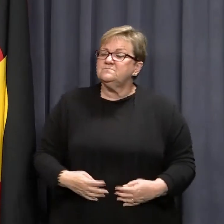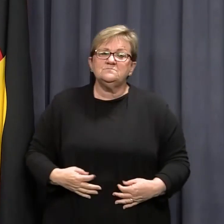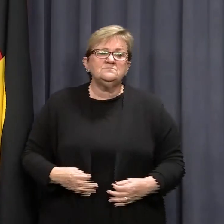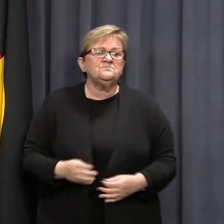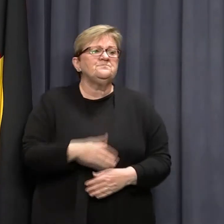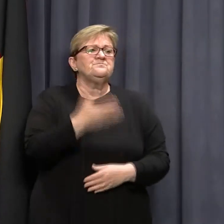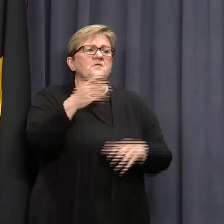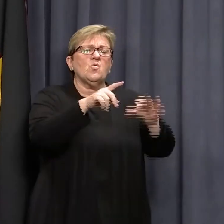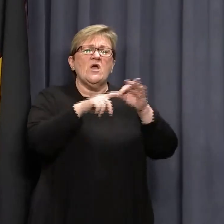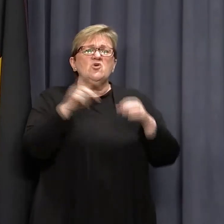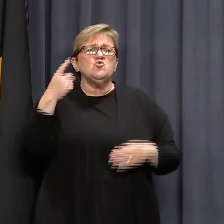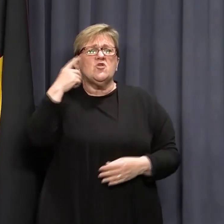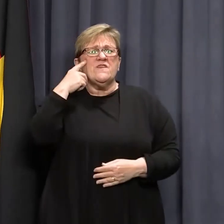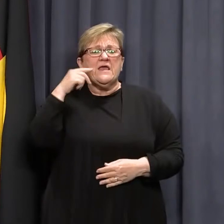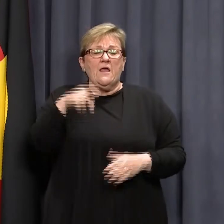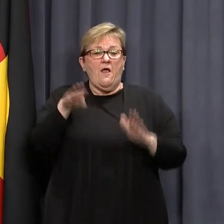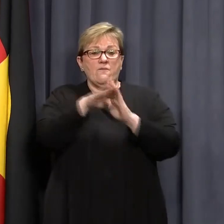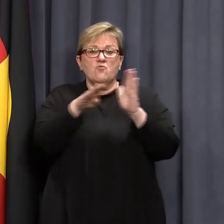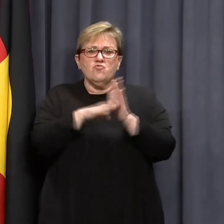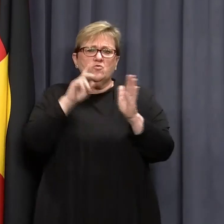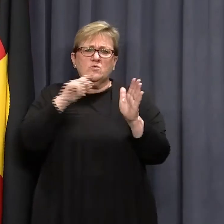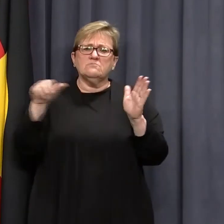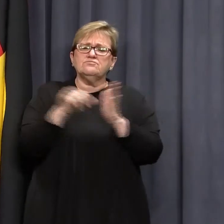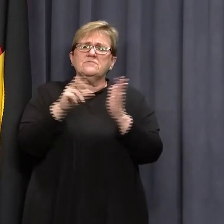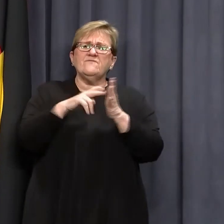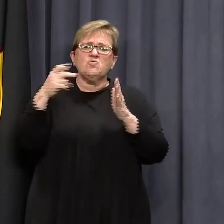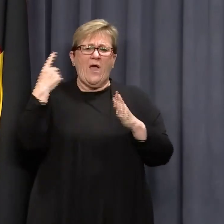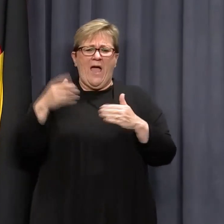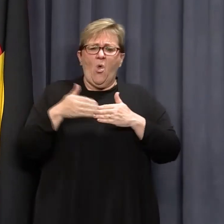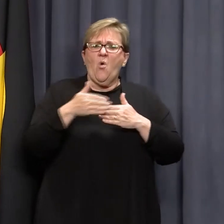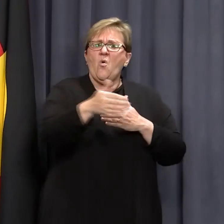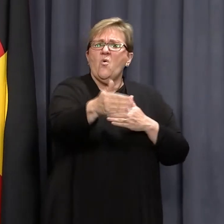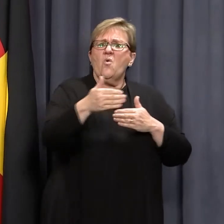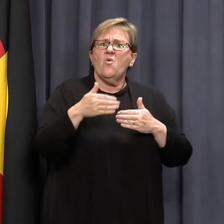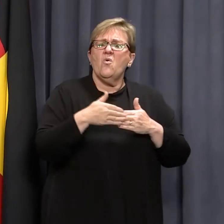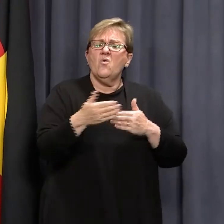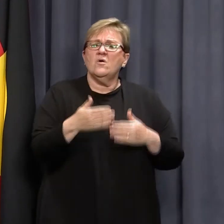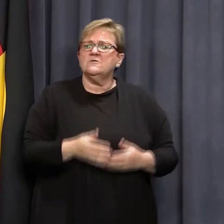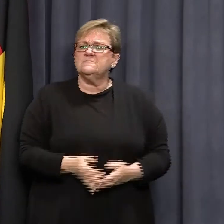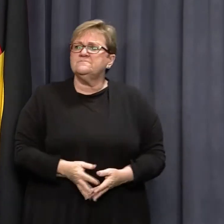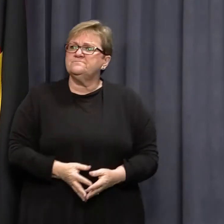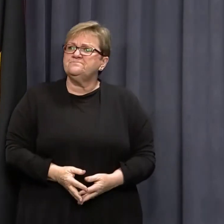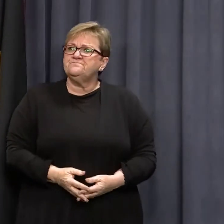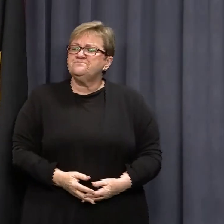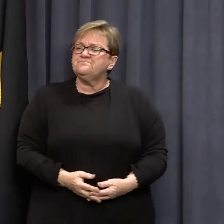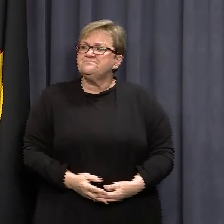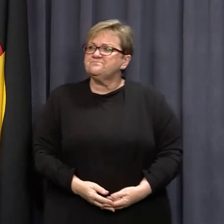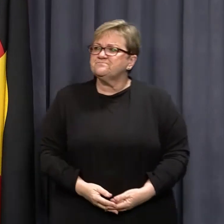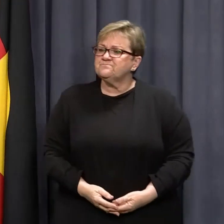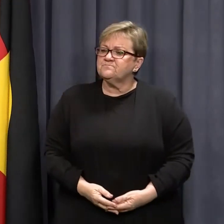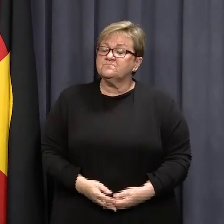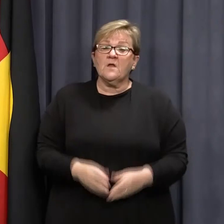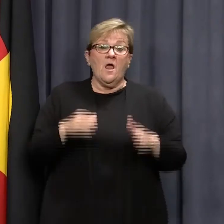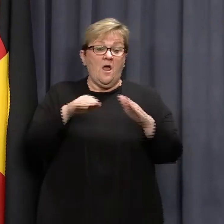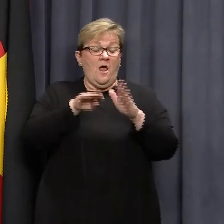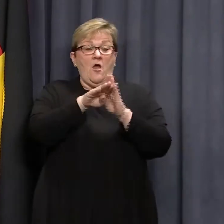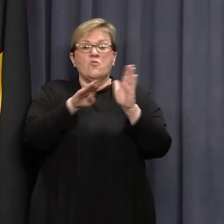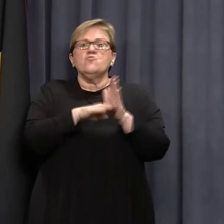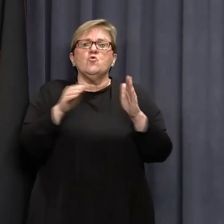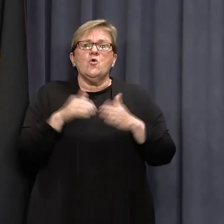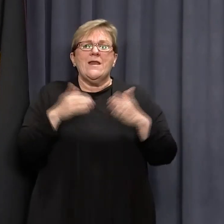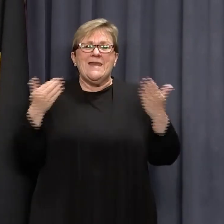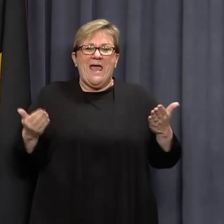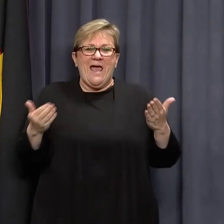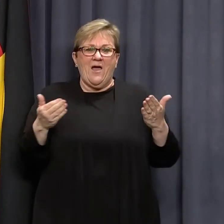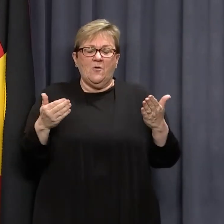Dr. Robertson, how long do you expect these rules to be in place for Victoria? So the current rules, as we